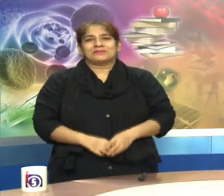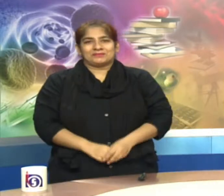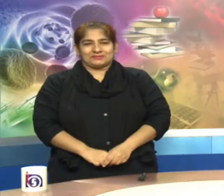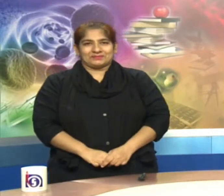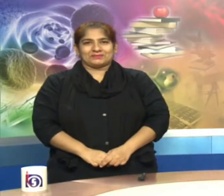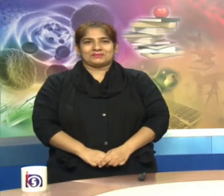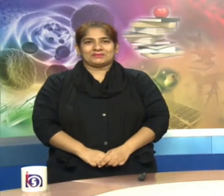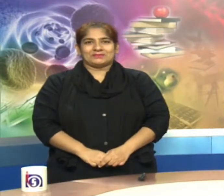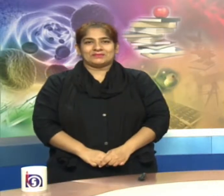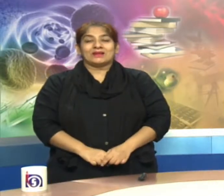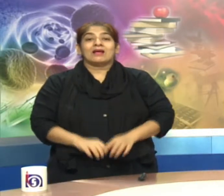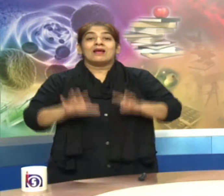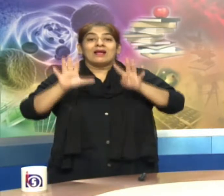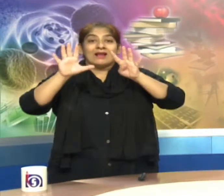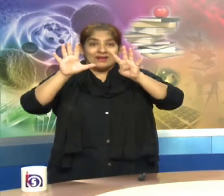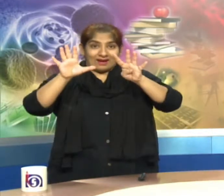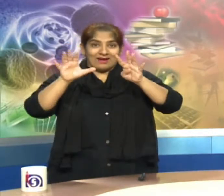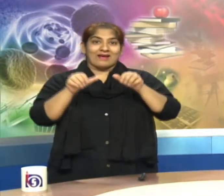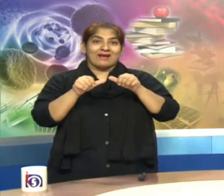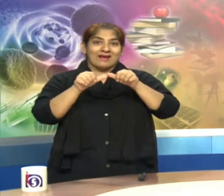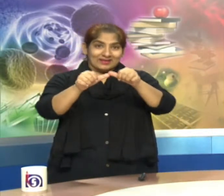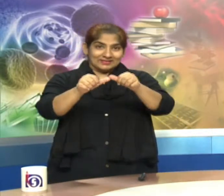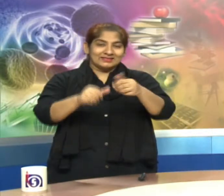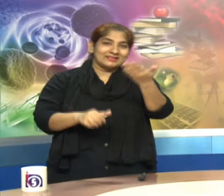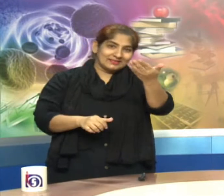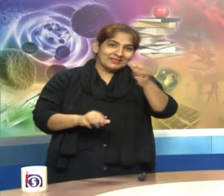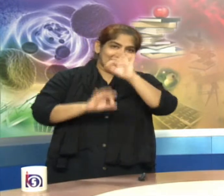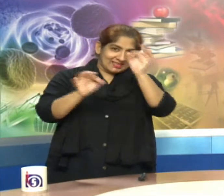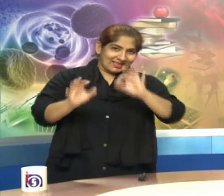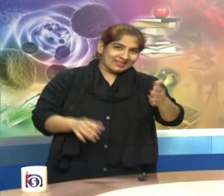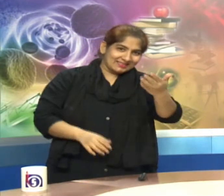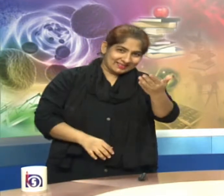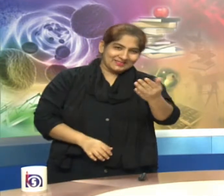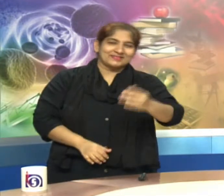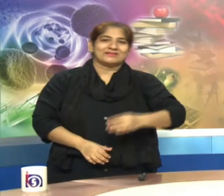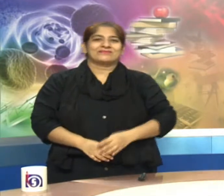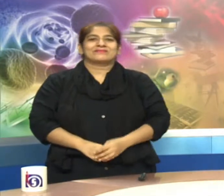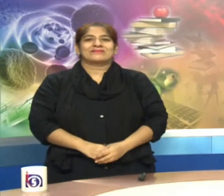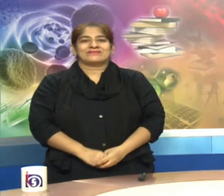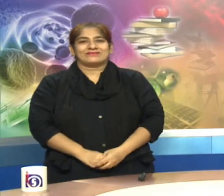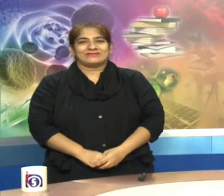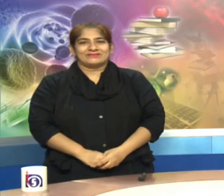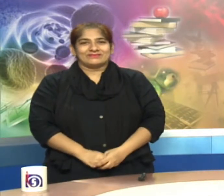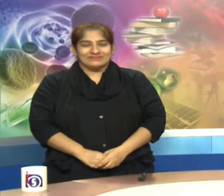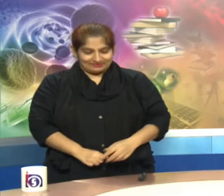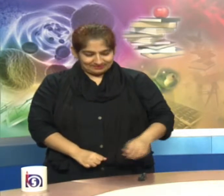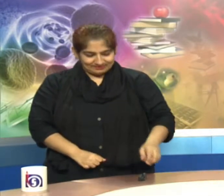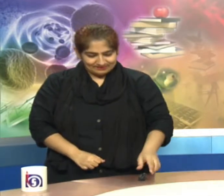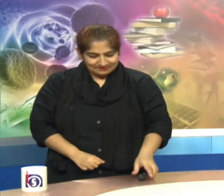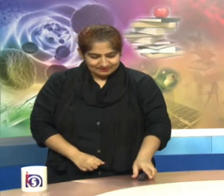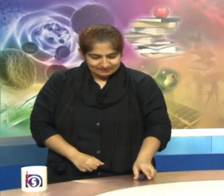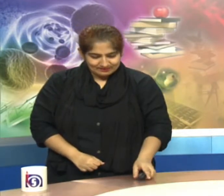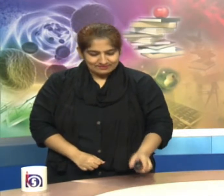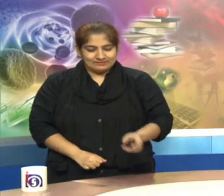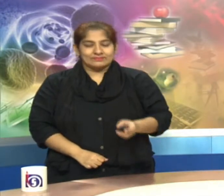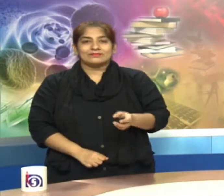We already discussed all these points. Answer 9 has also been discussed in the video.